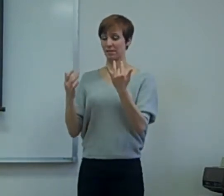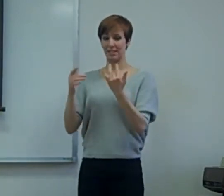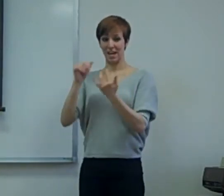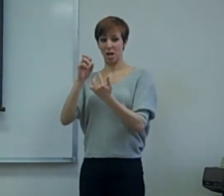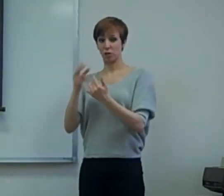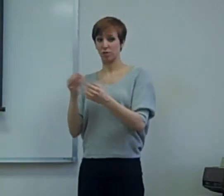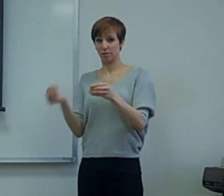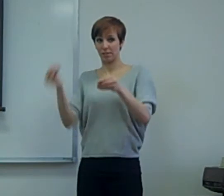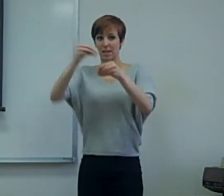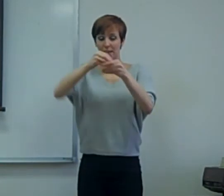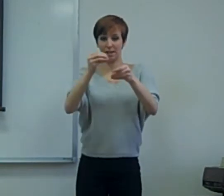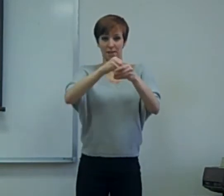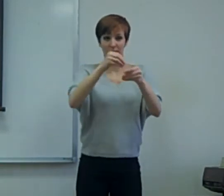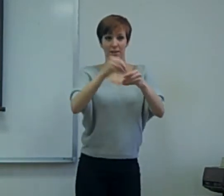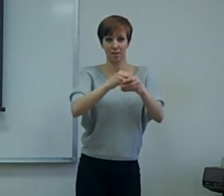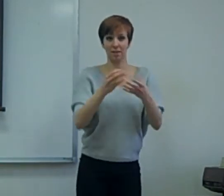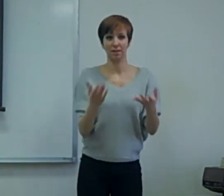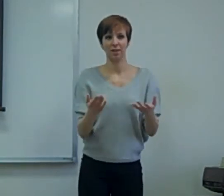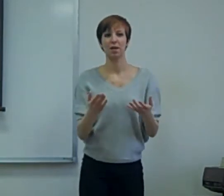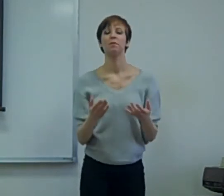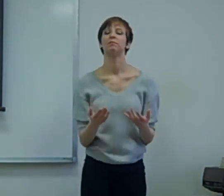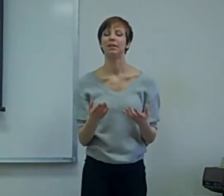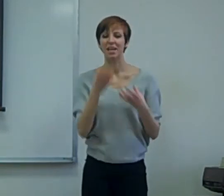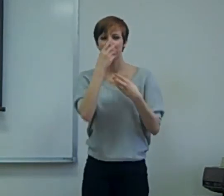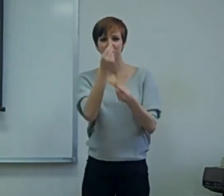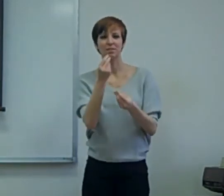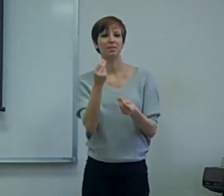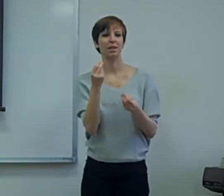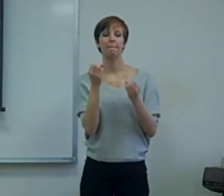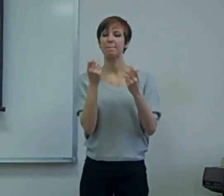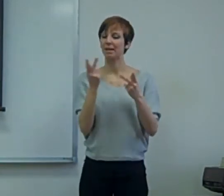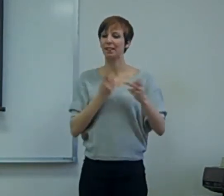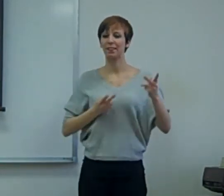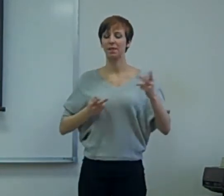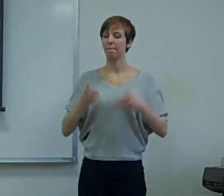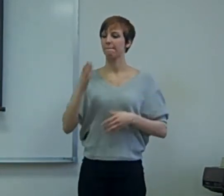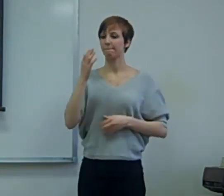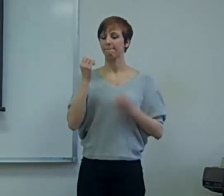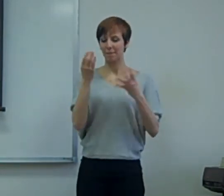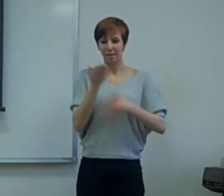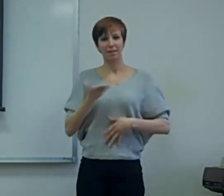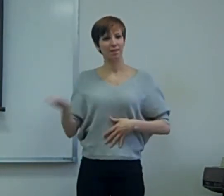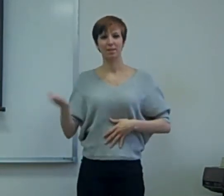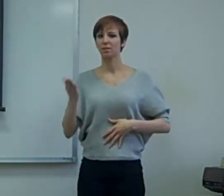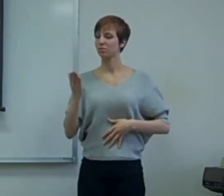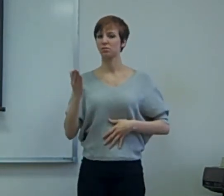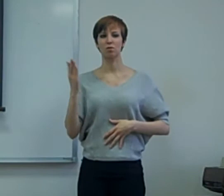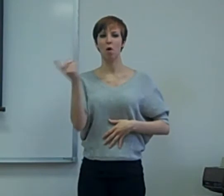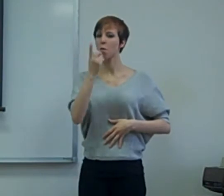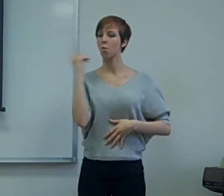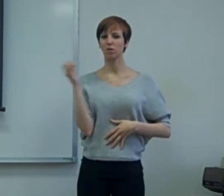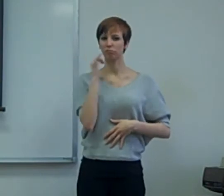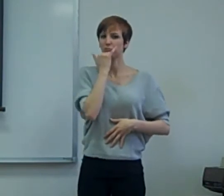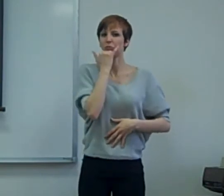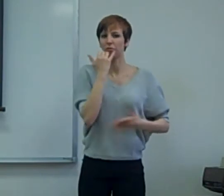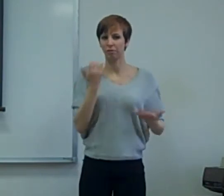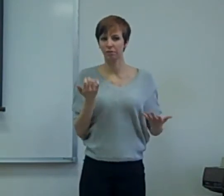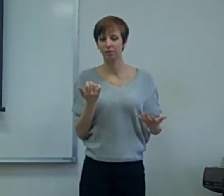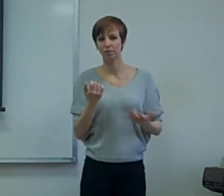Nothing ever worked right for this kid, you know. If it could go wrong, it always went wrong for him. And so we couldn't get all of his ashes in there, and I was